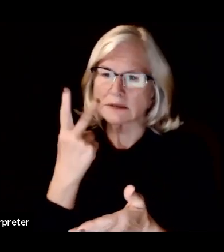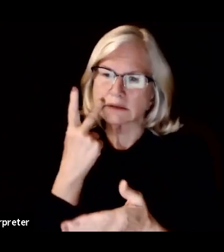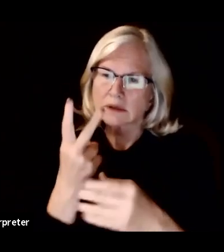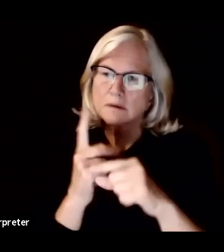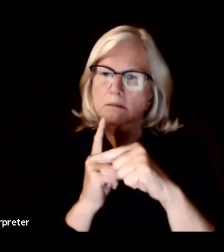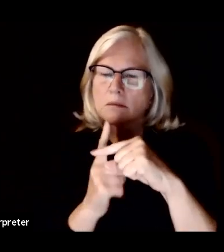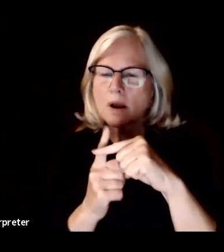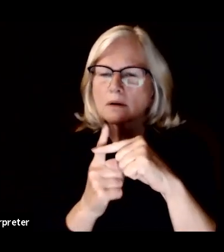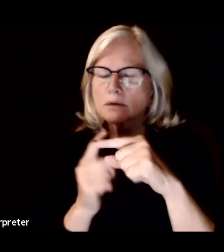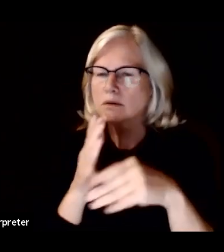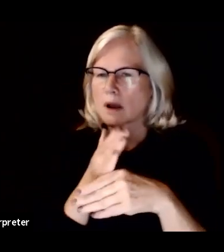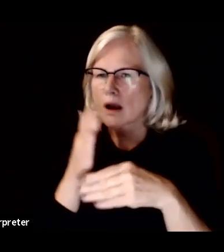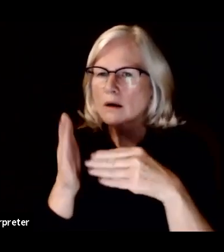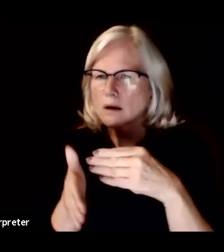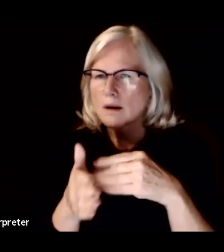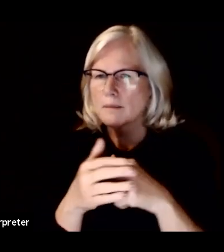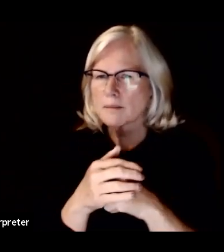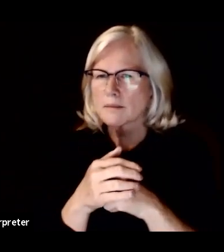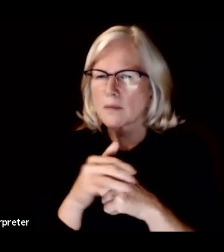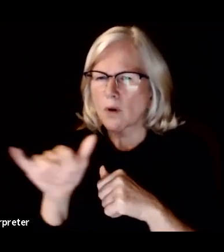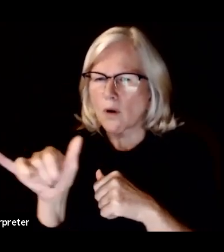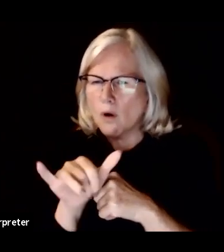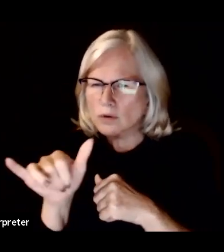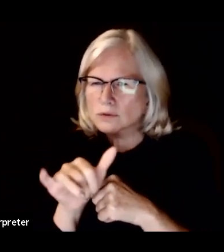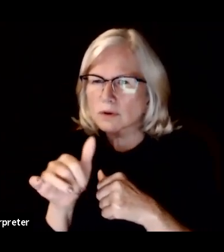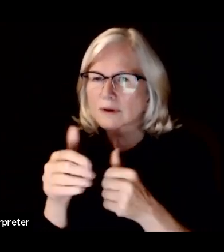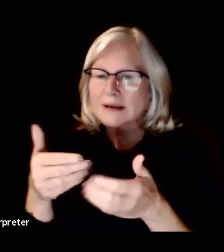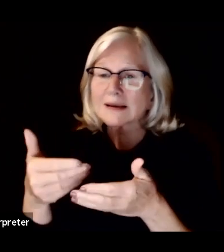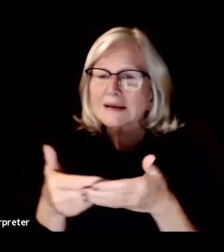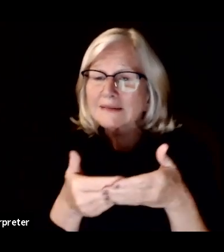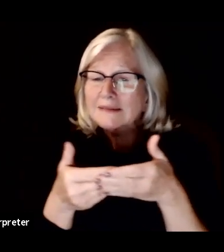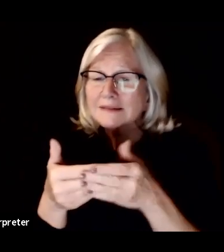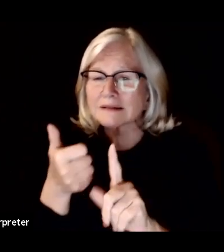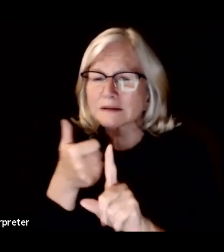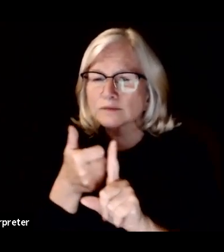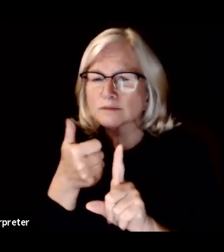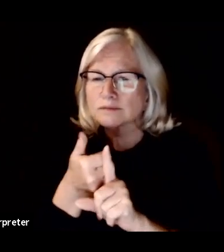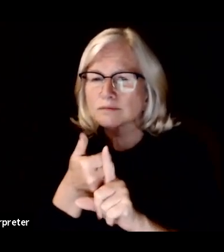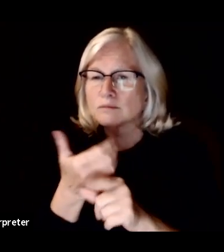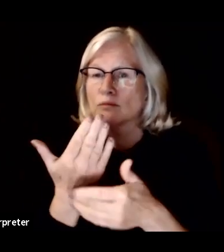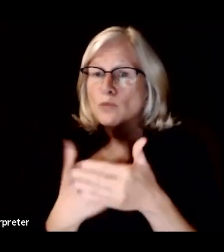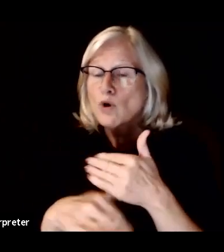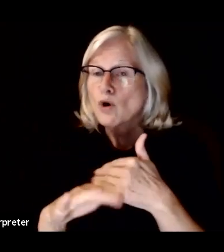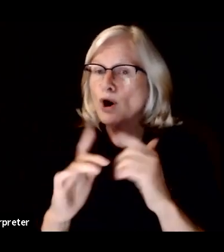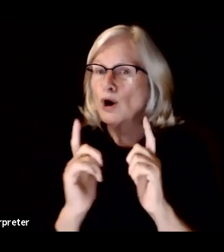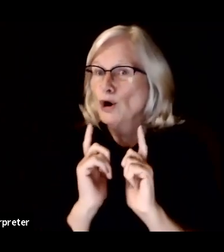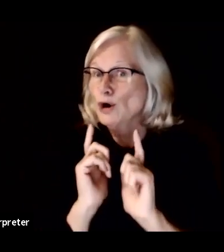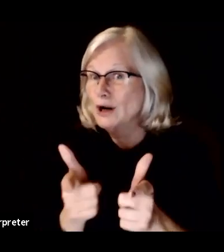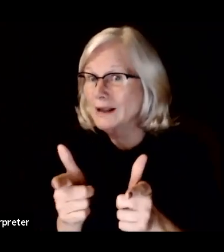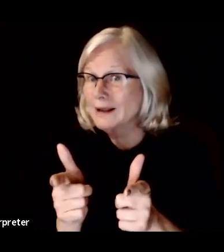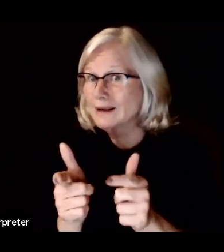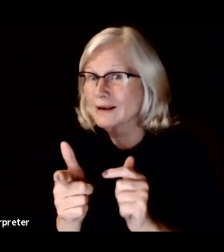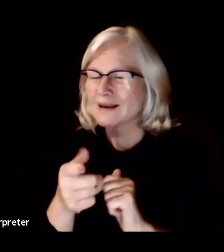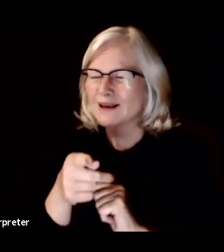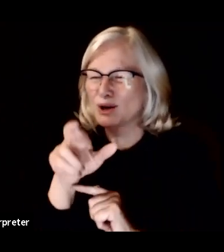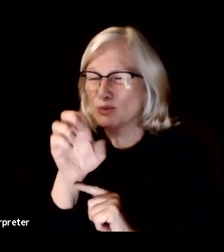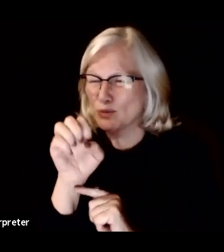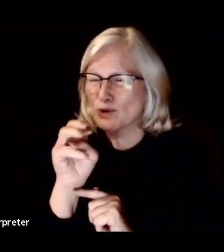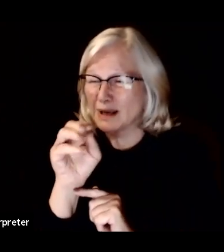the infants and whether or not there was, premature delivery. We had, of those